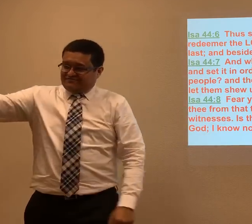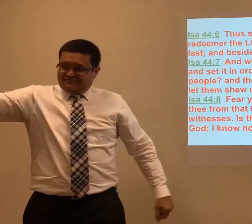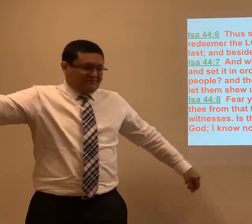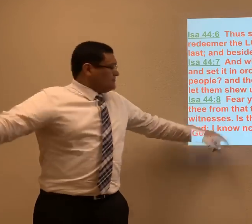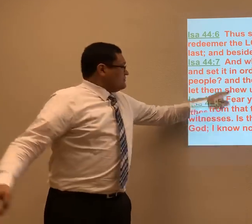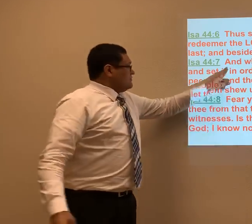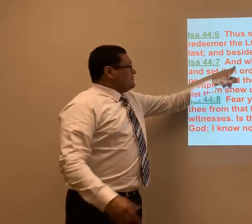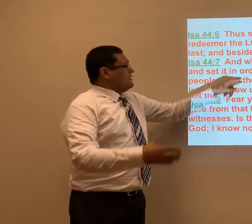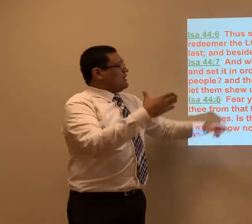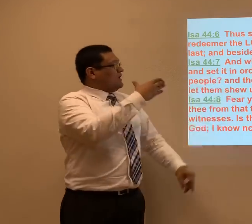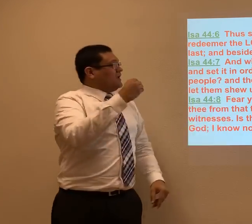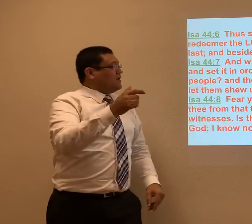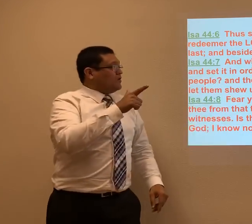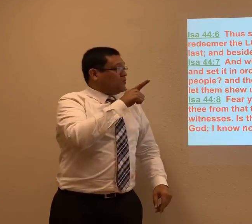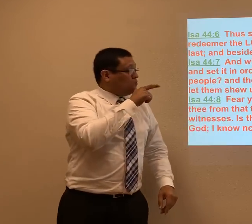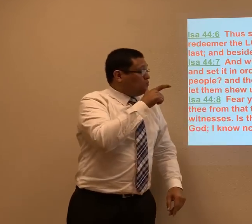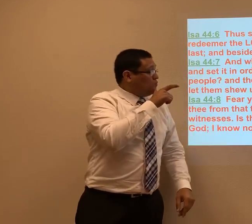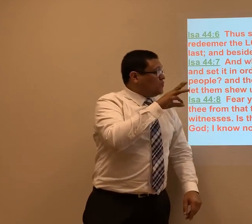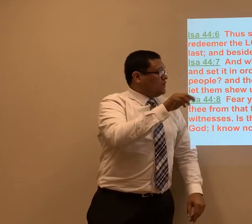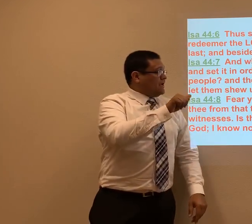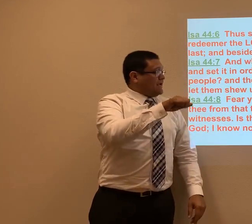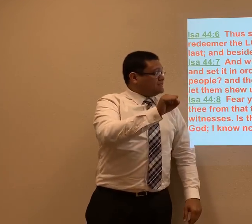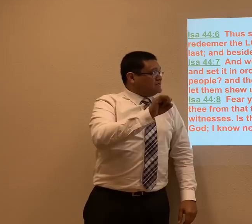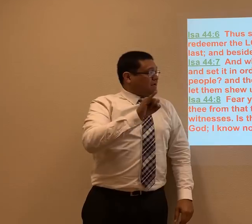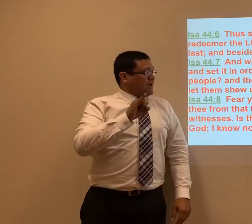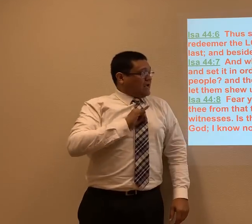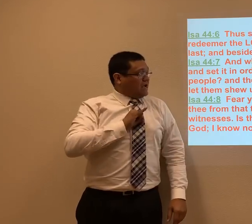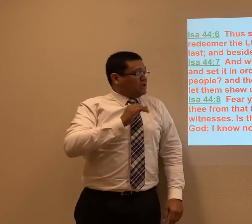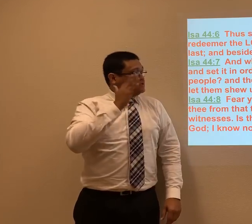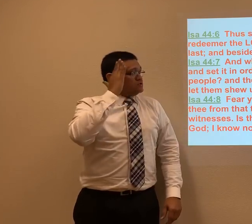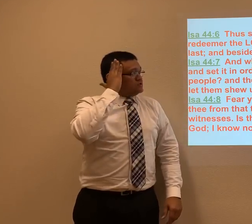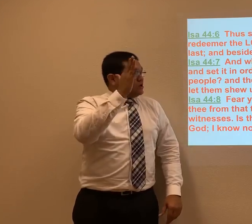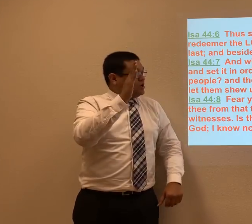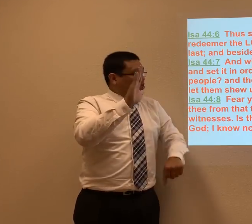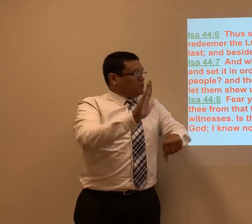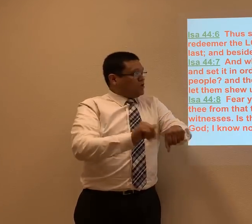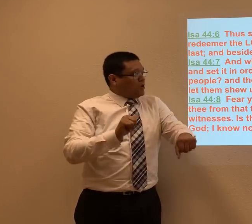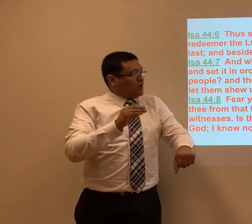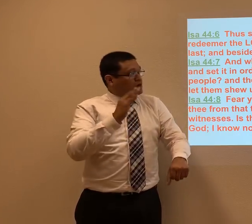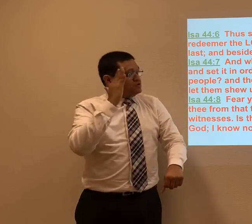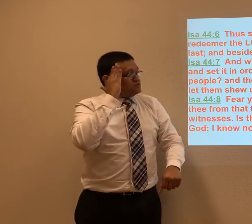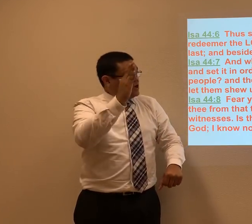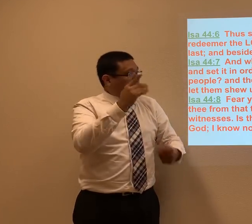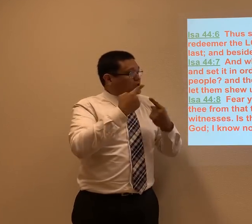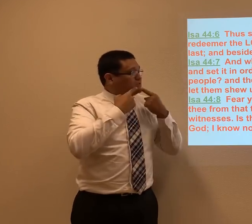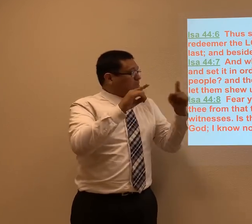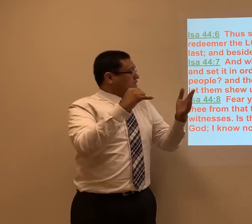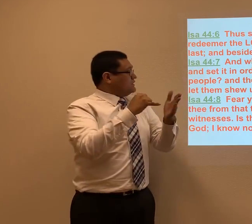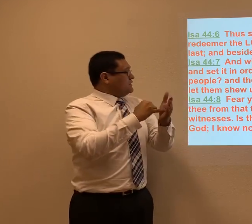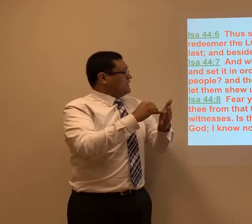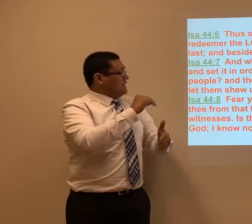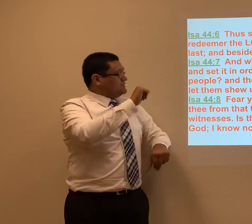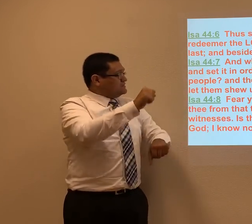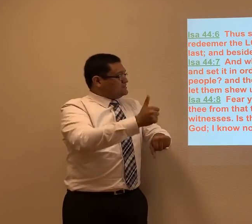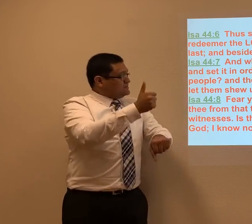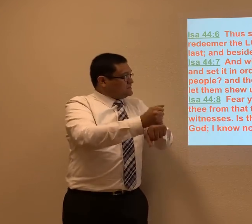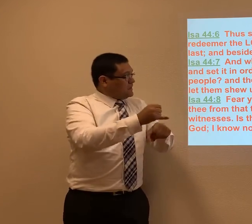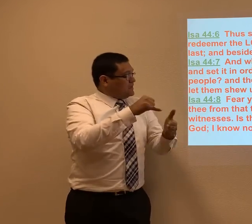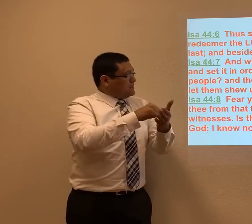7, Brother Cadena loves this one God. It says, and who as I shall call and shall